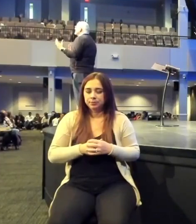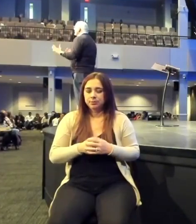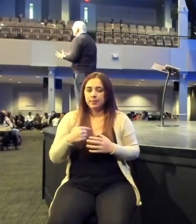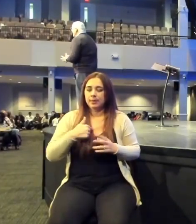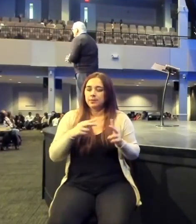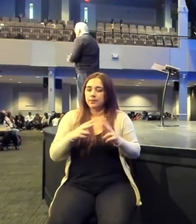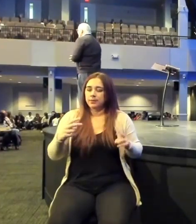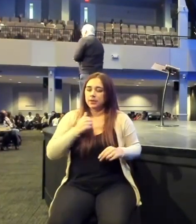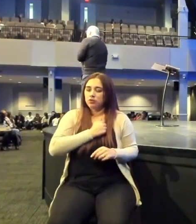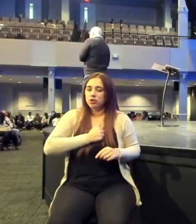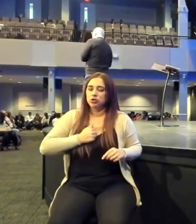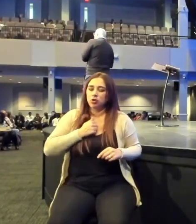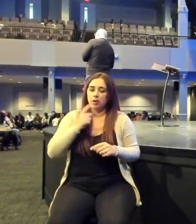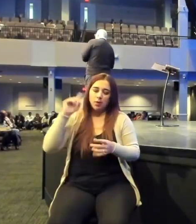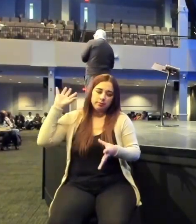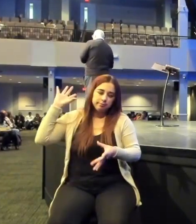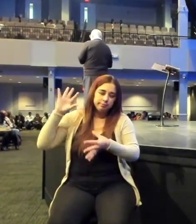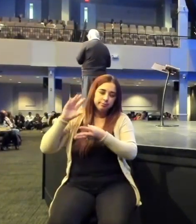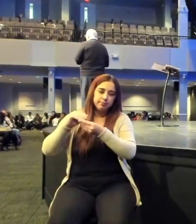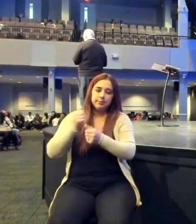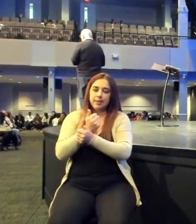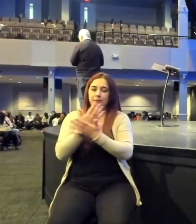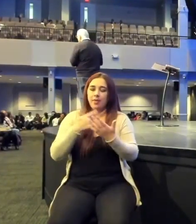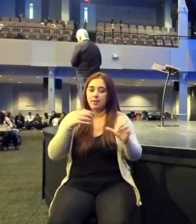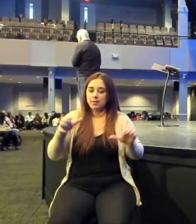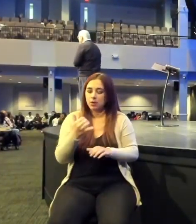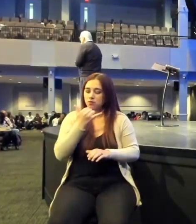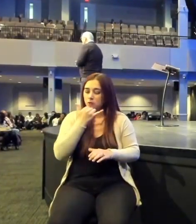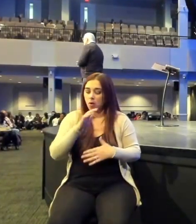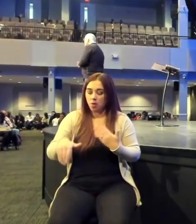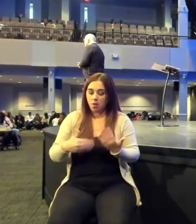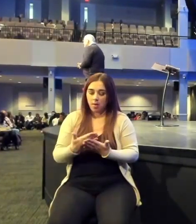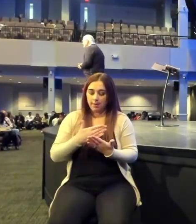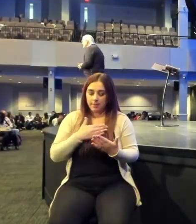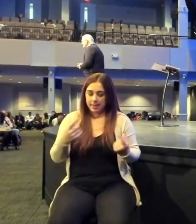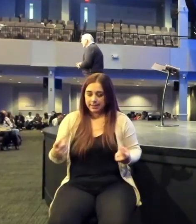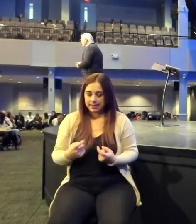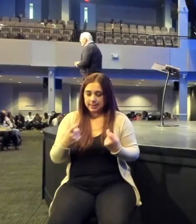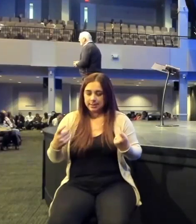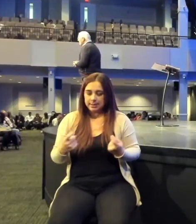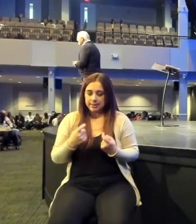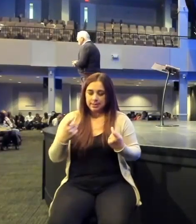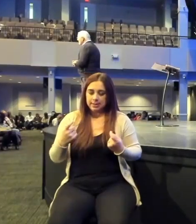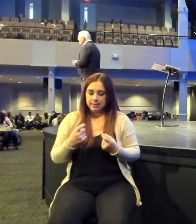I'm so sorry for everything I've done wrong. I'm sorry for all of my sins.